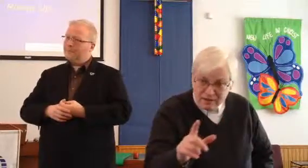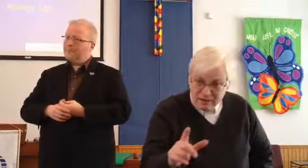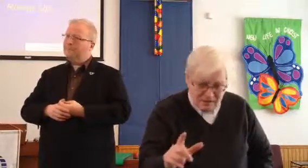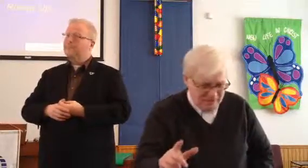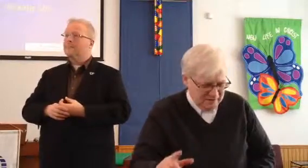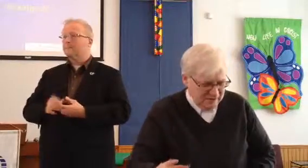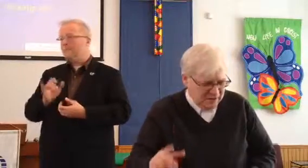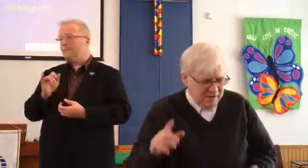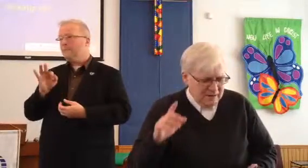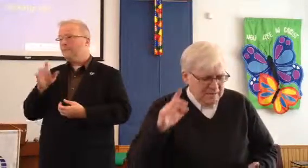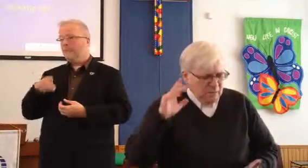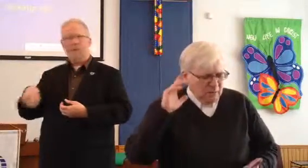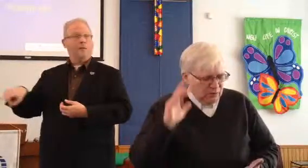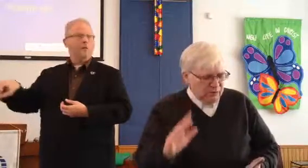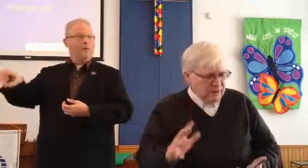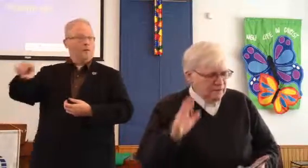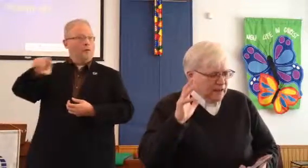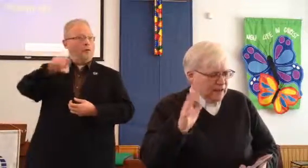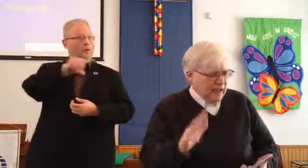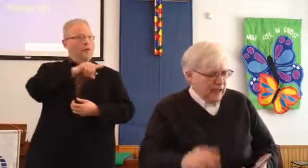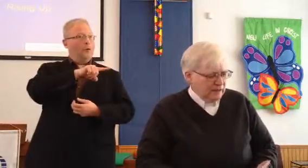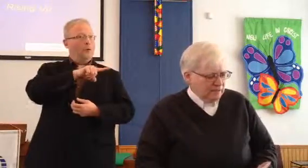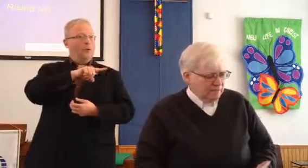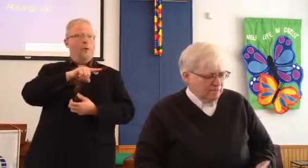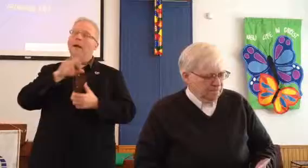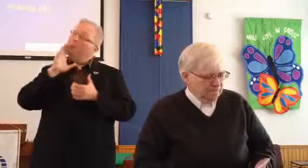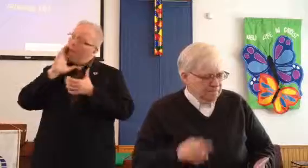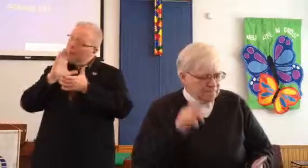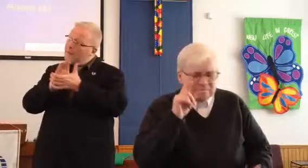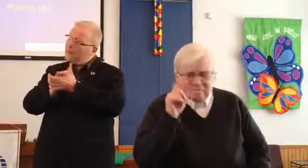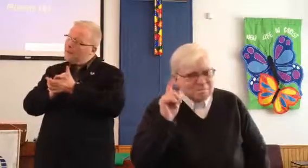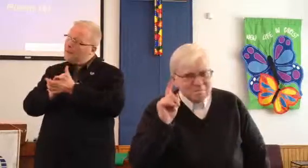all of us, believe and act,